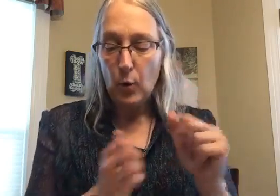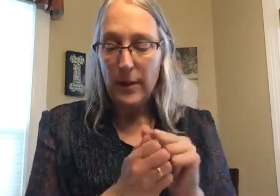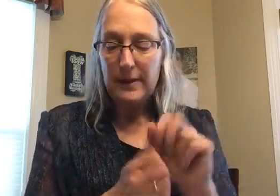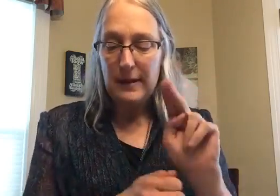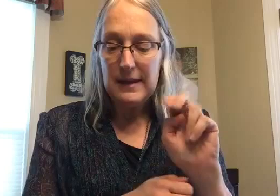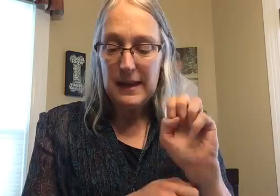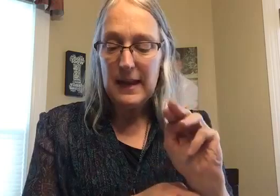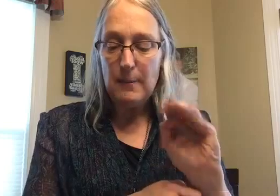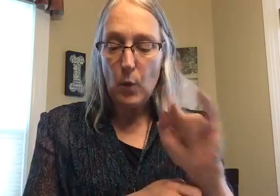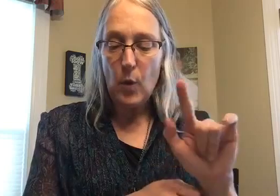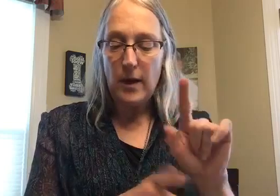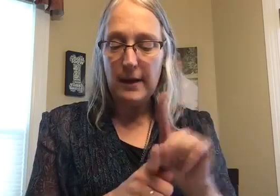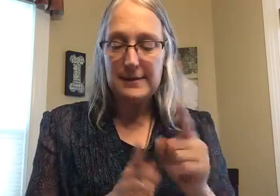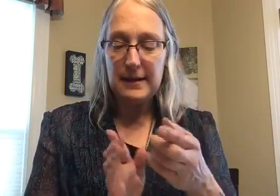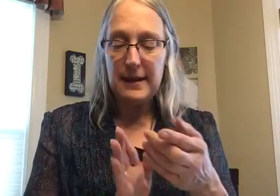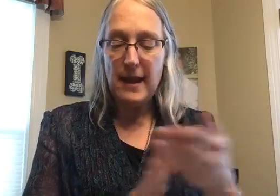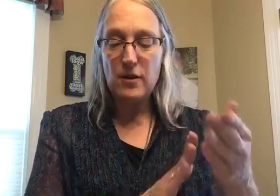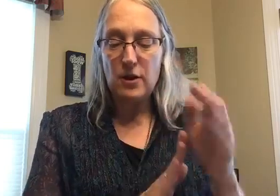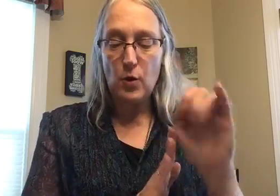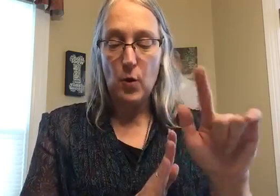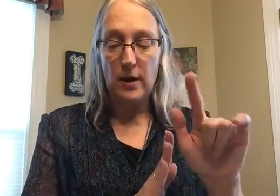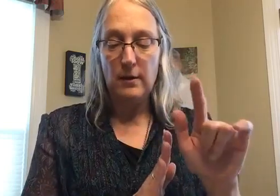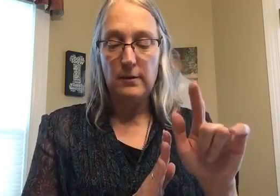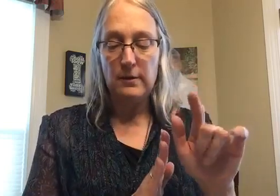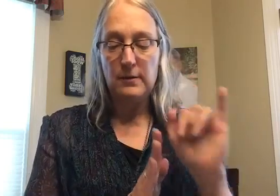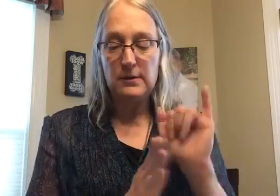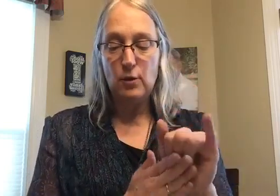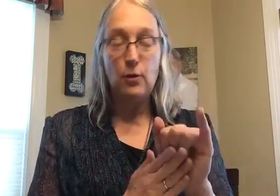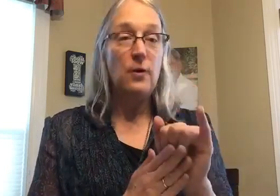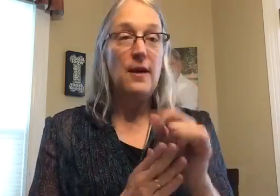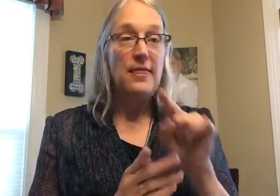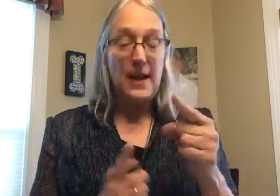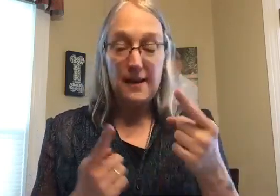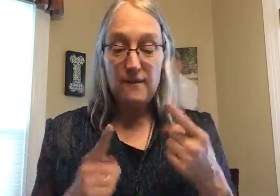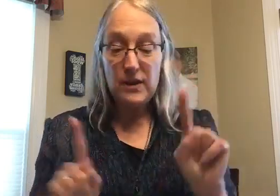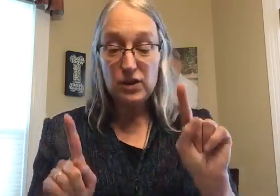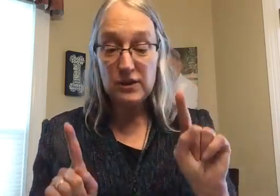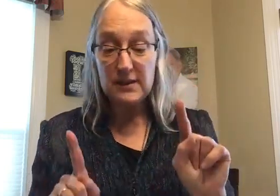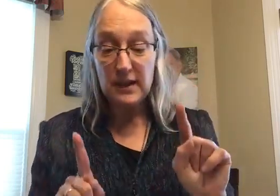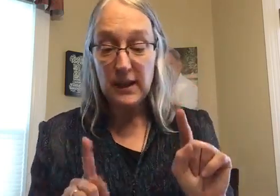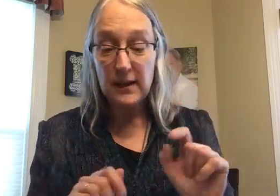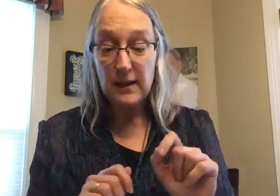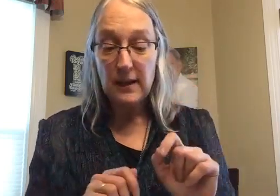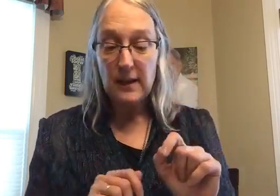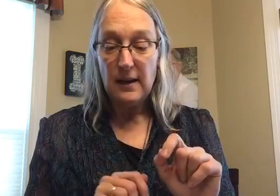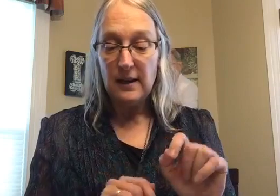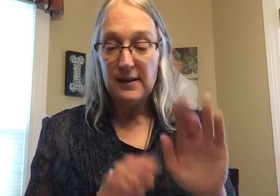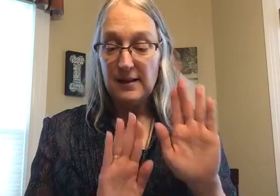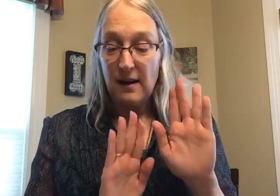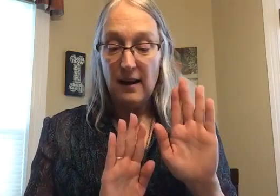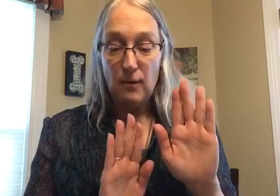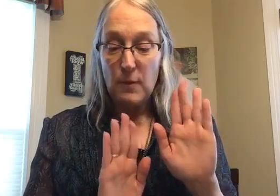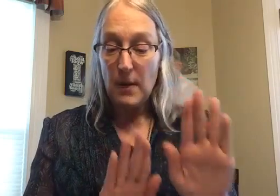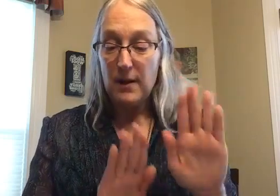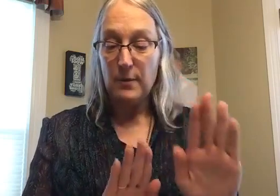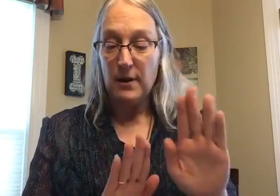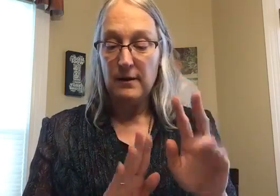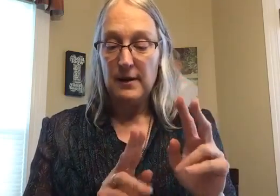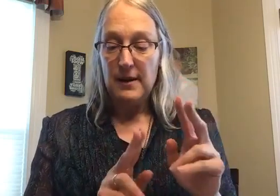with neem oil as a carrier oil. So that efficiency is remarkable. It's